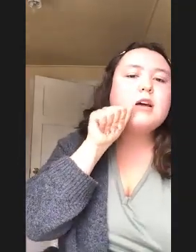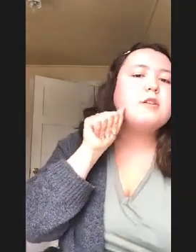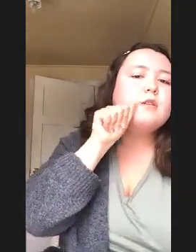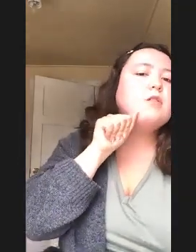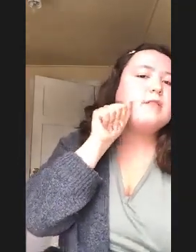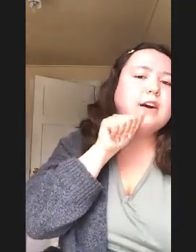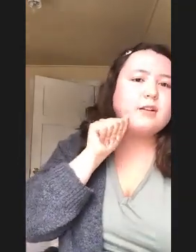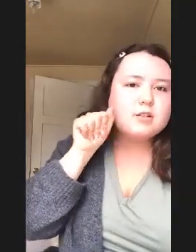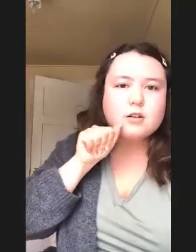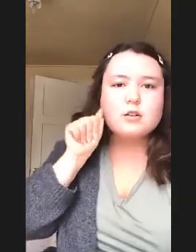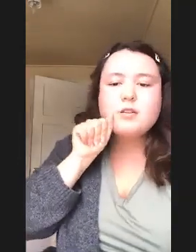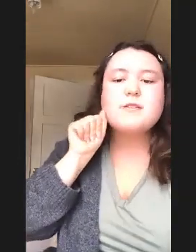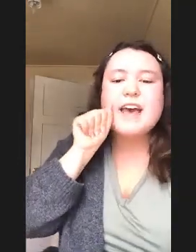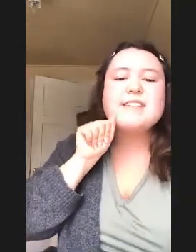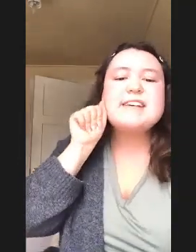you go around in a circle. So auntie,